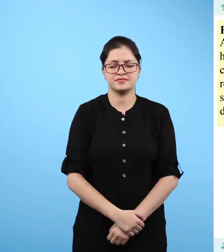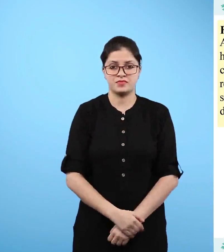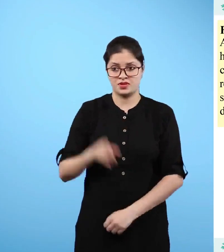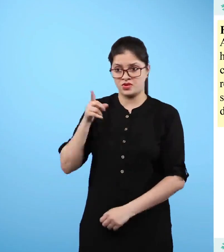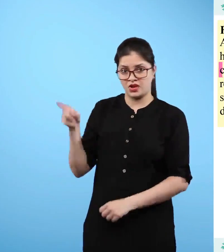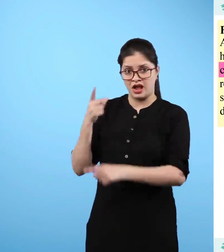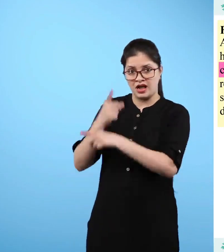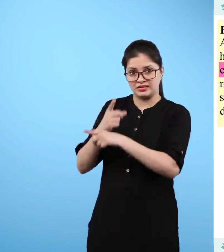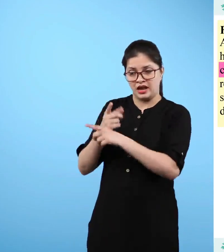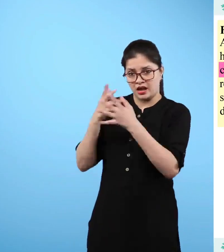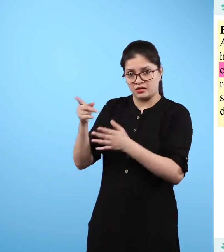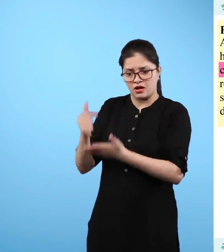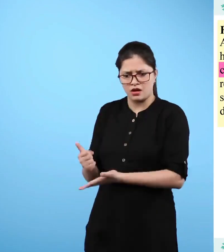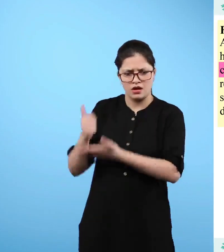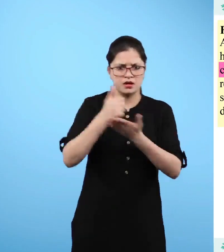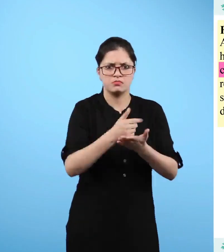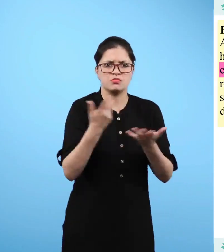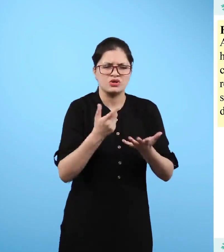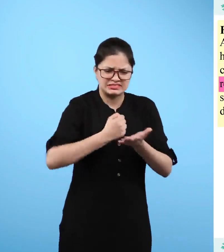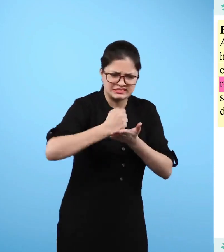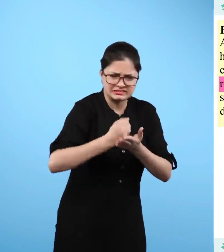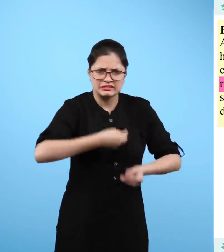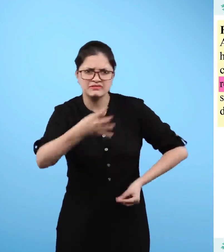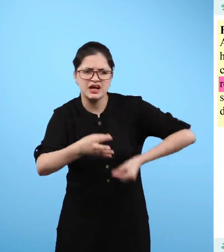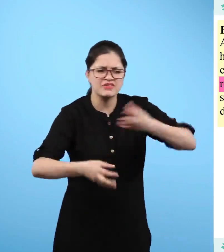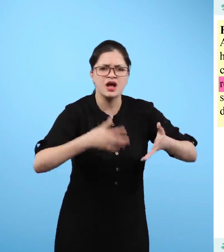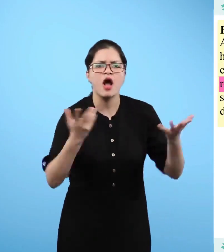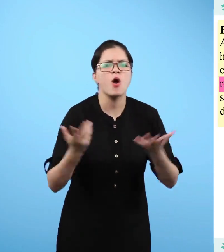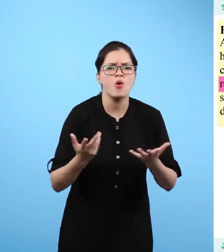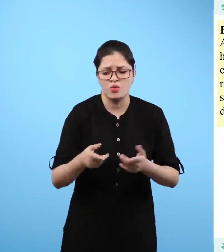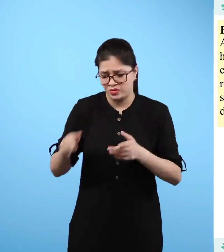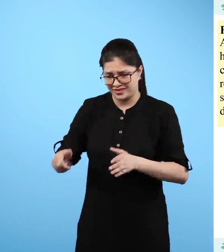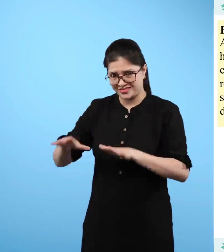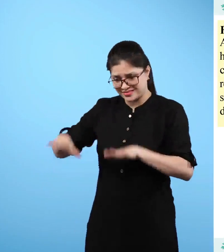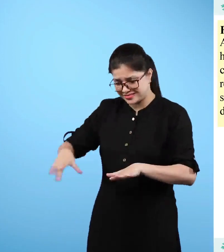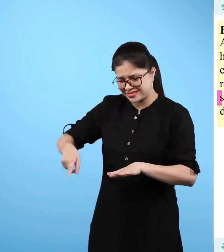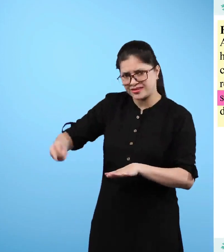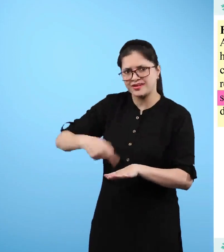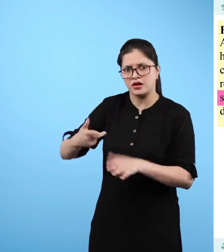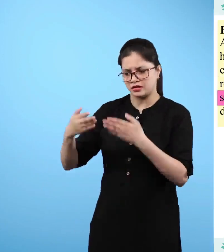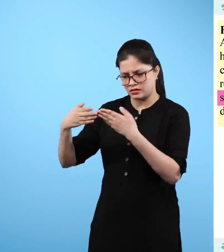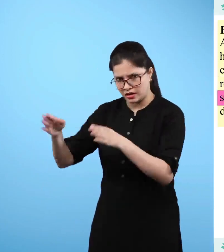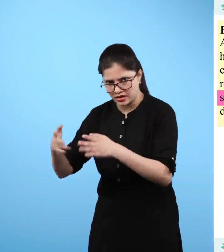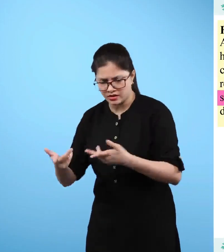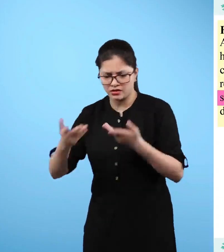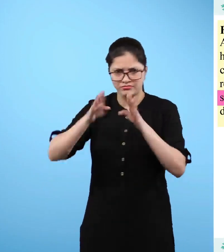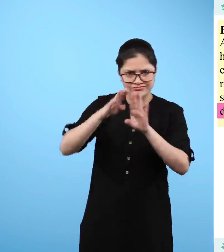so that children get a sense of the need to represent depth. They should be able to see the difference between deep